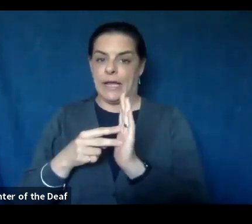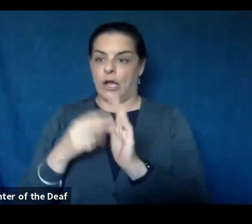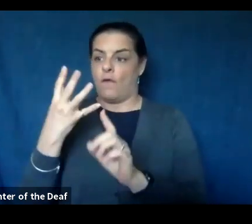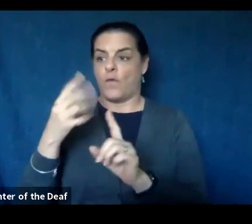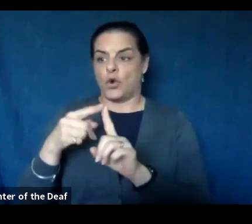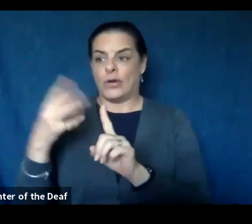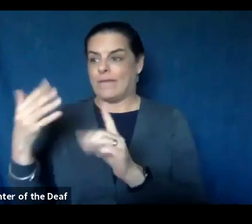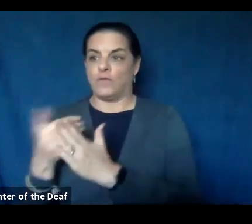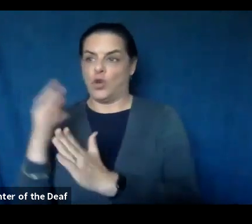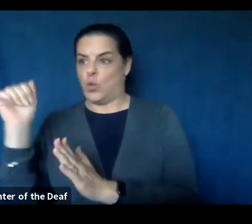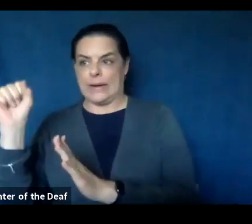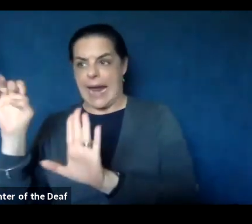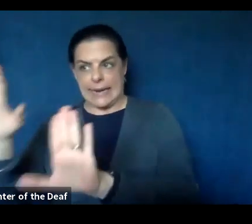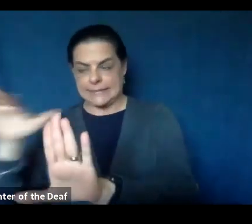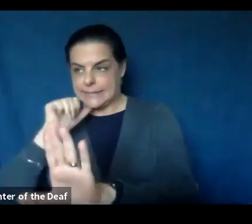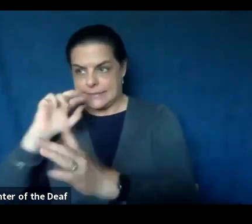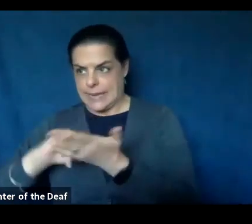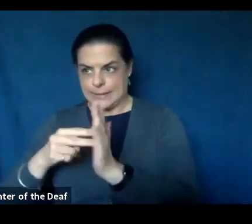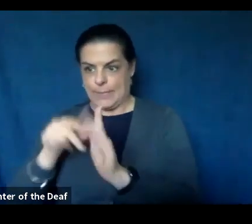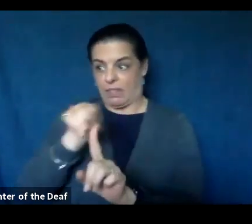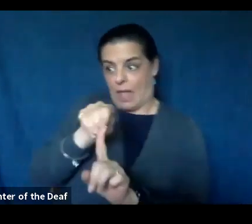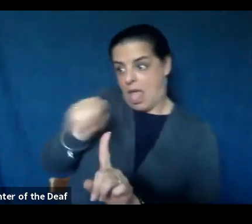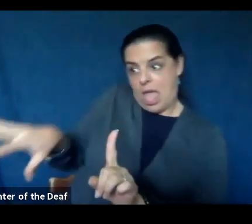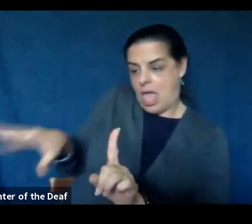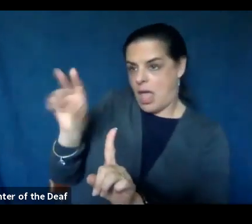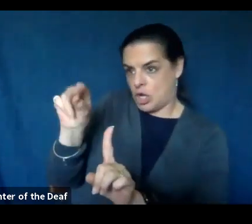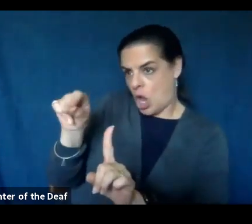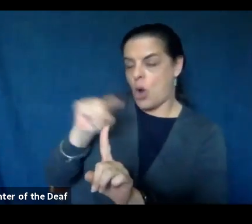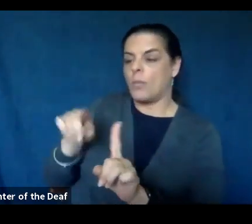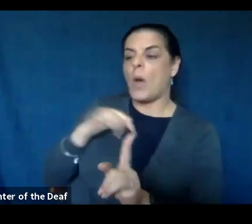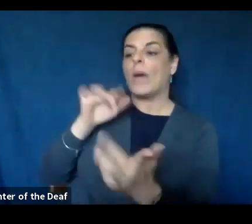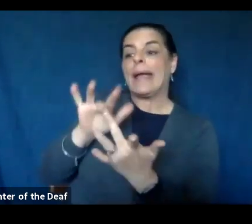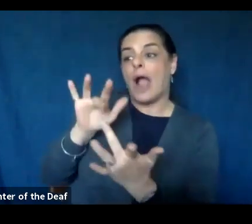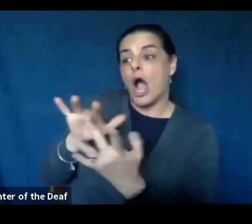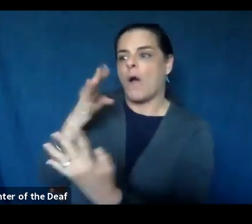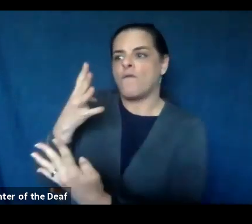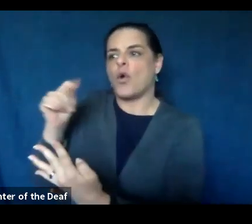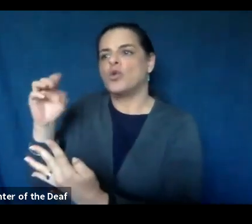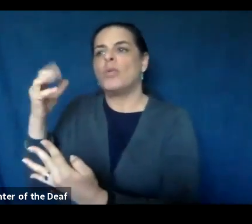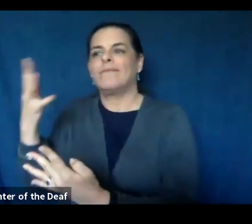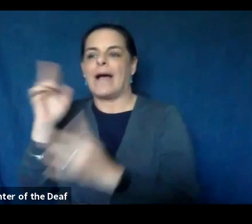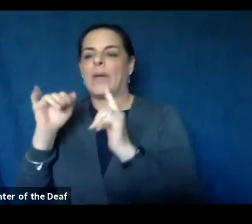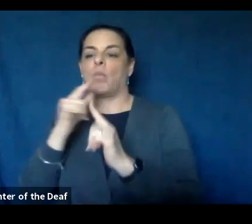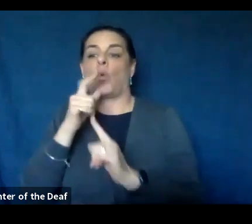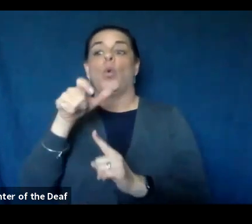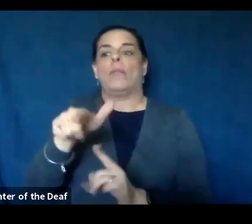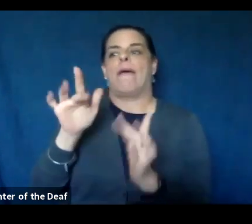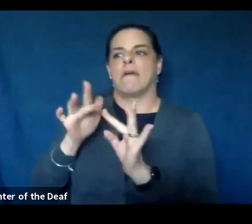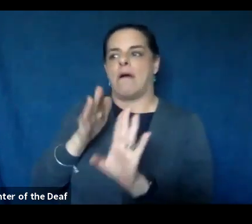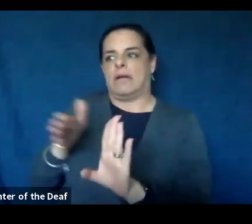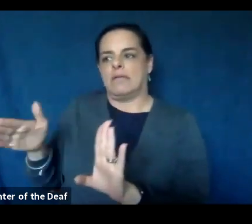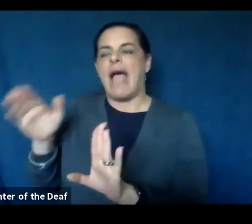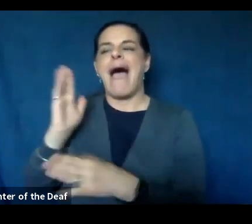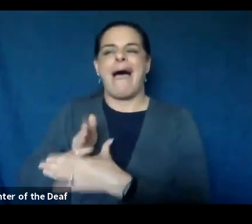new cases from each case. We're just reaching out to 4 to 5 people they've been in contact with on average.